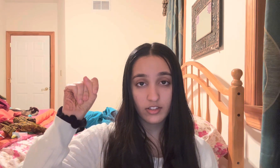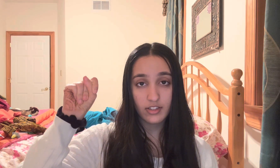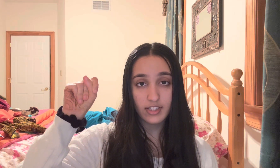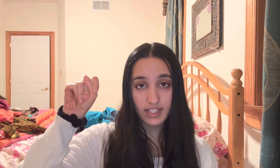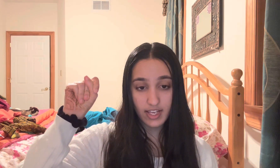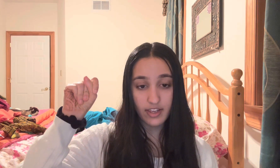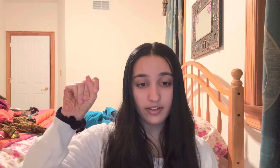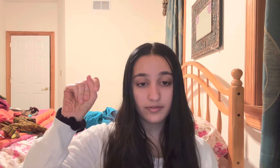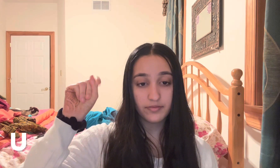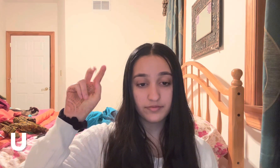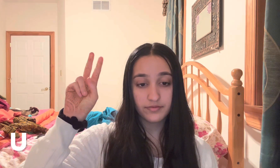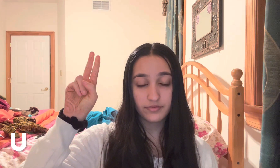T,